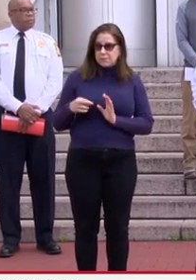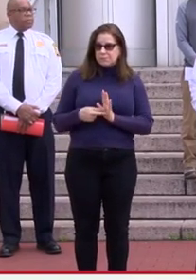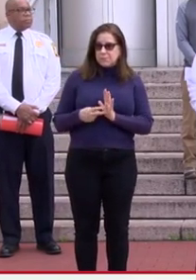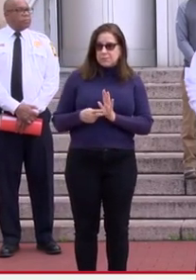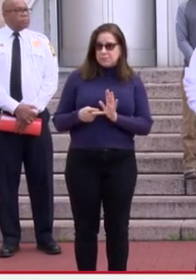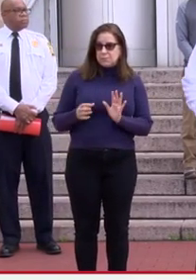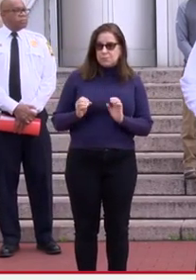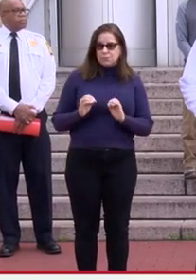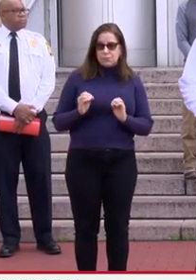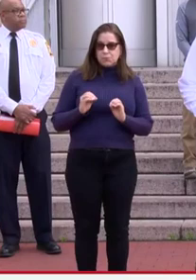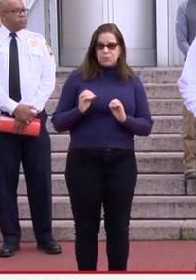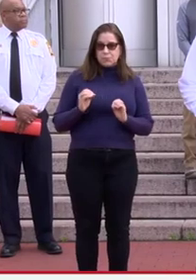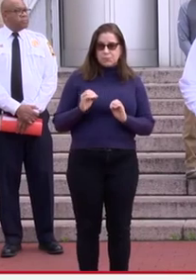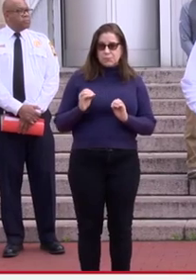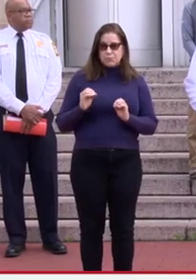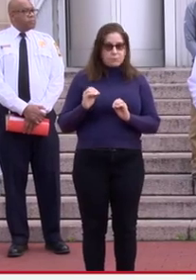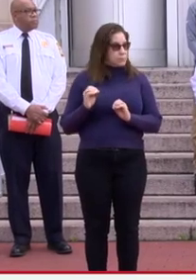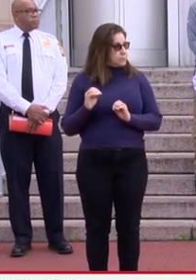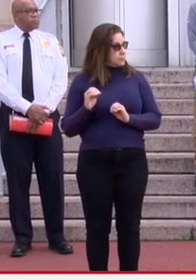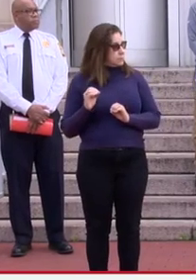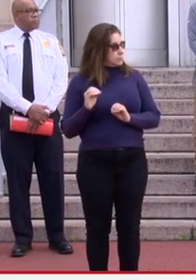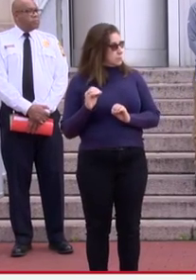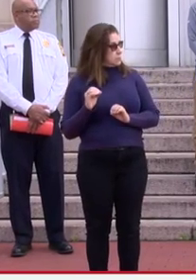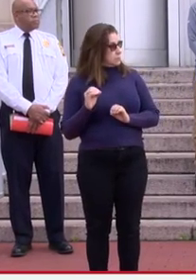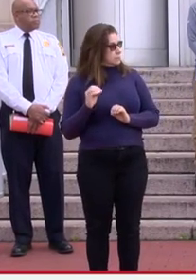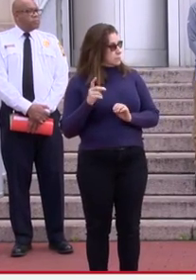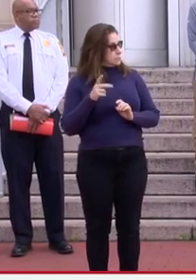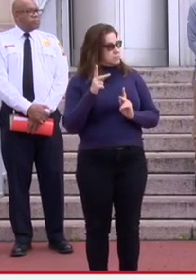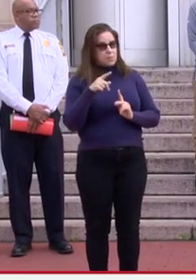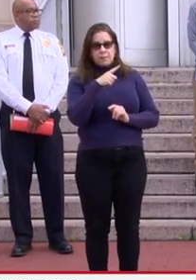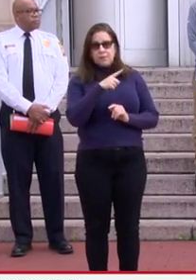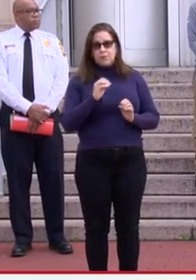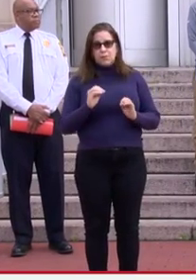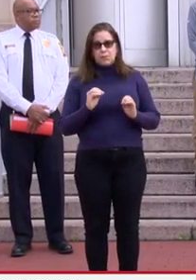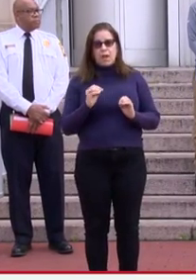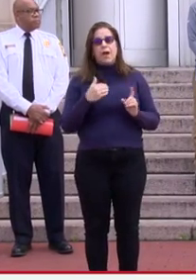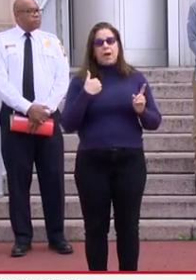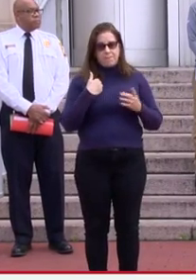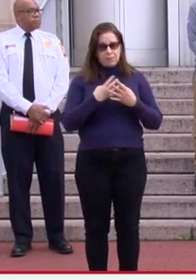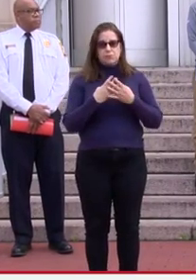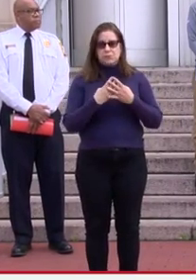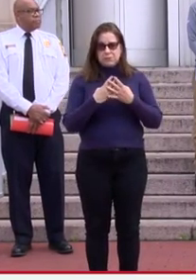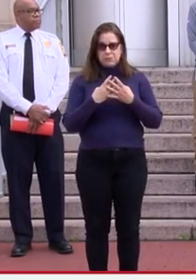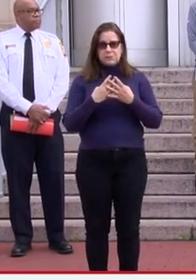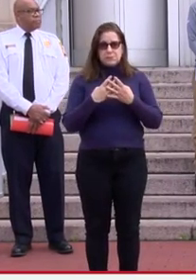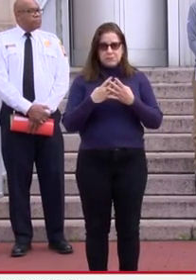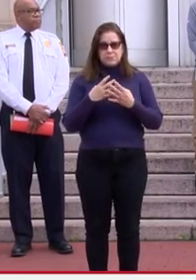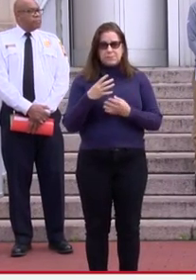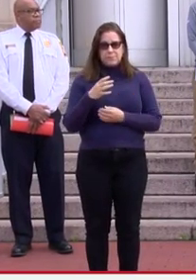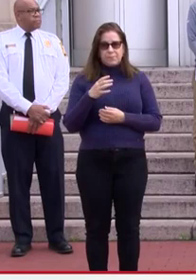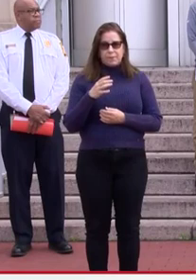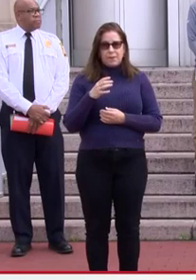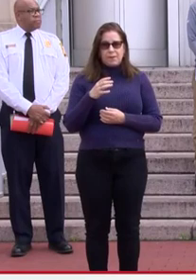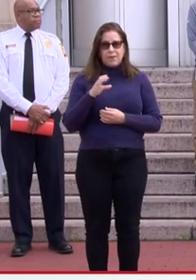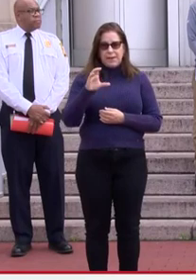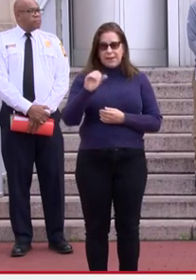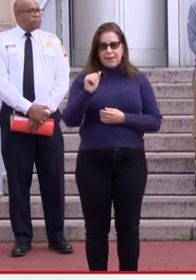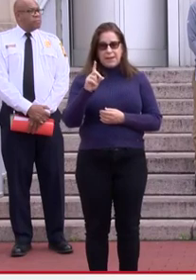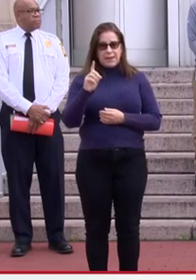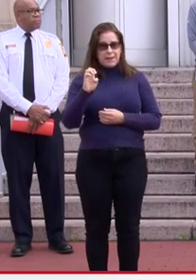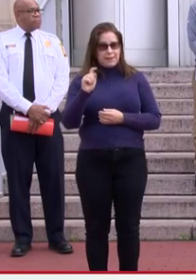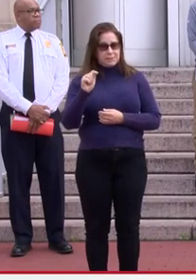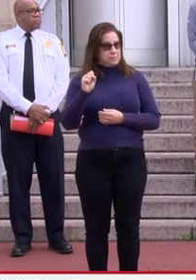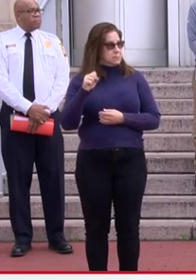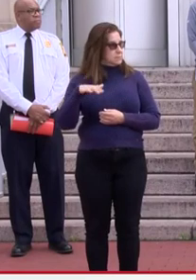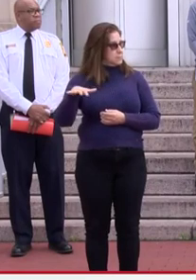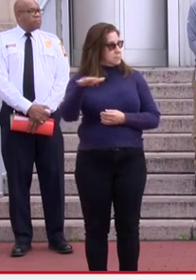of our sworn and civilian personnel. That would include our cadets. So we've had 15 people who have met